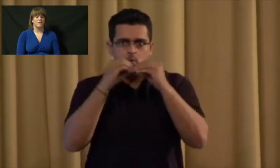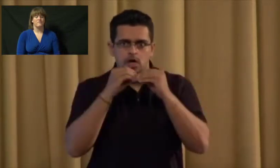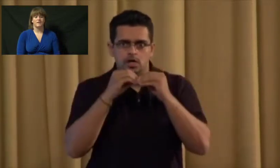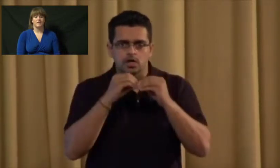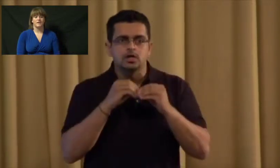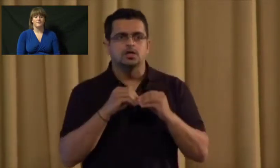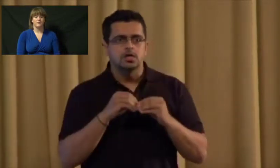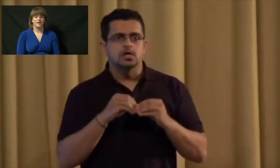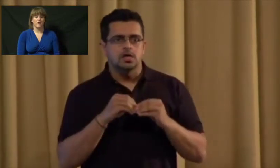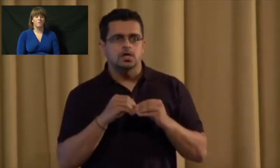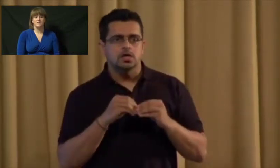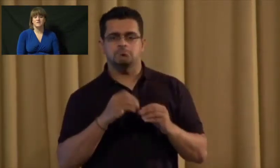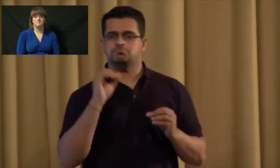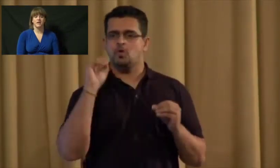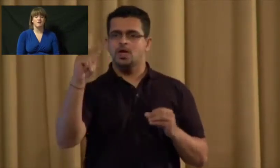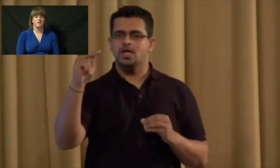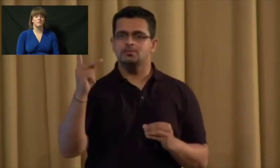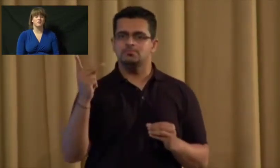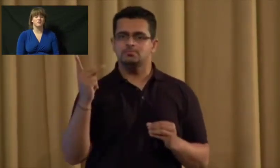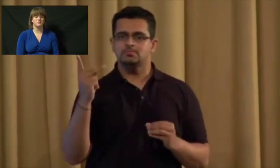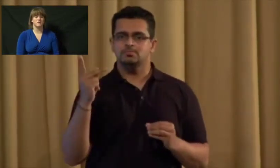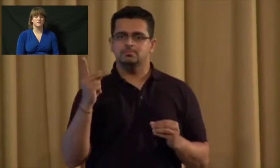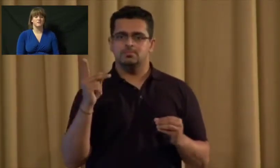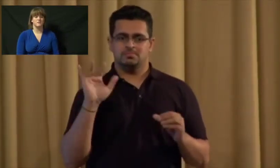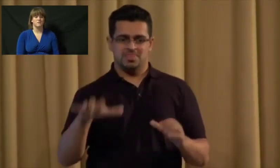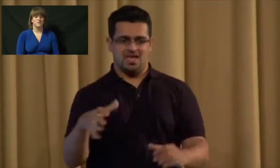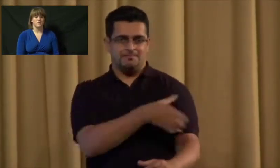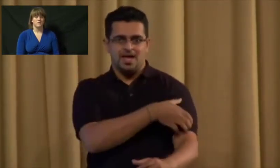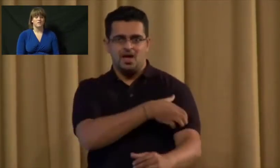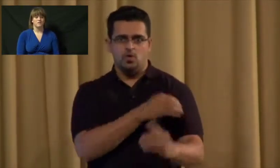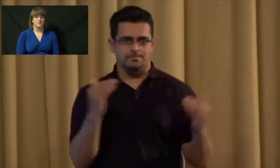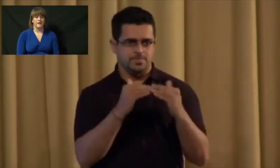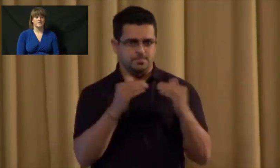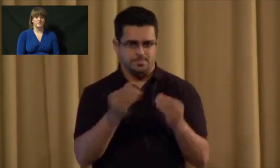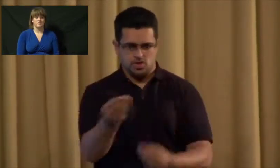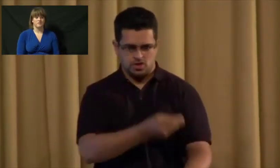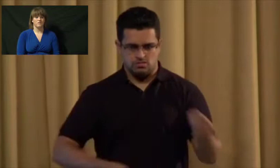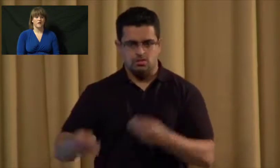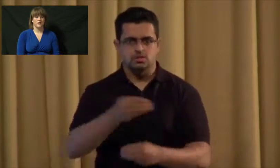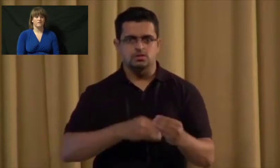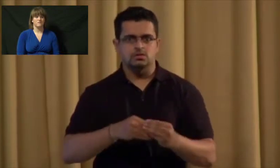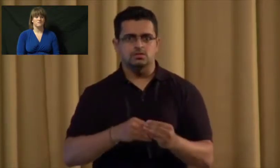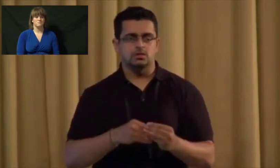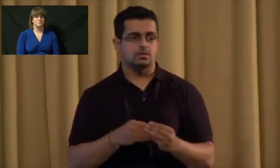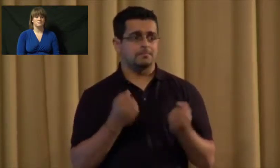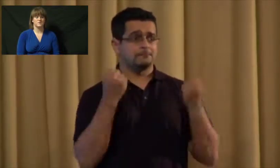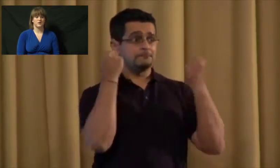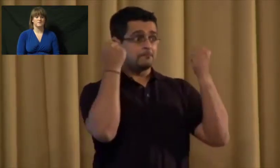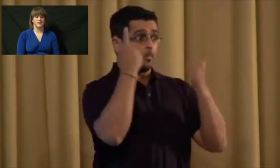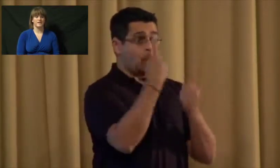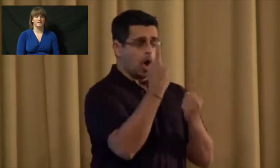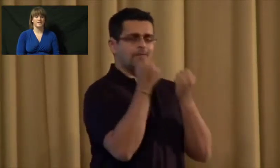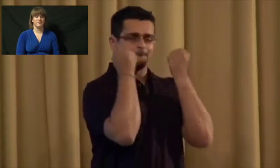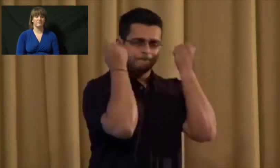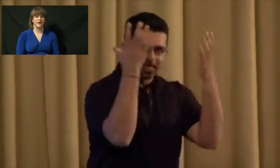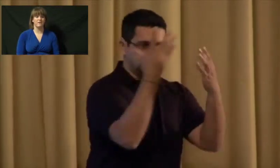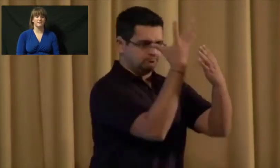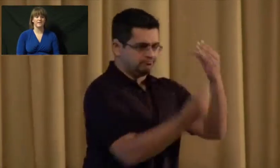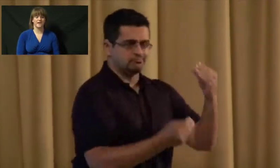If you can help us, then yeah, maybe we can do it. And I said, okay. So I decided to give power, we had to